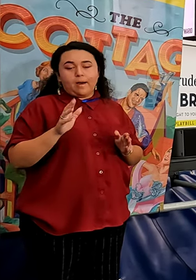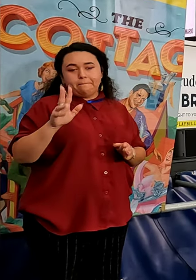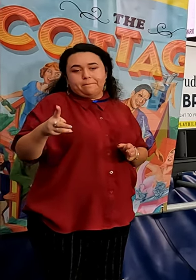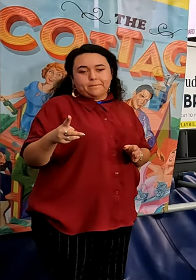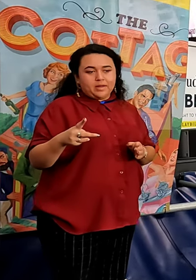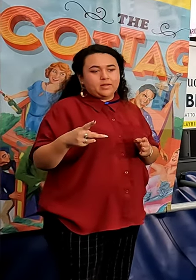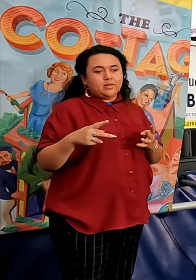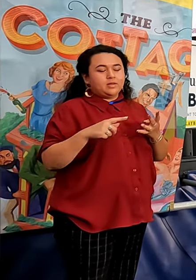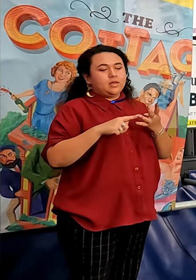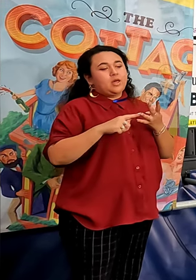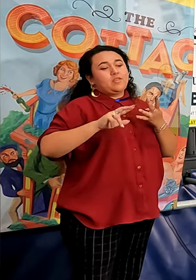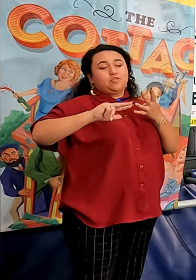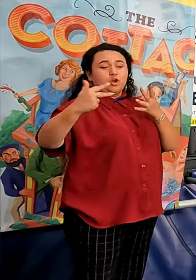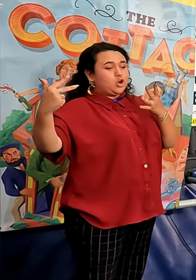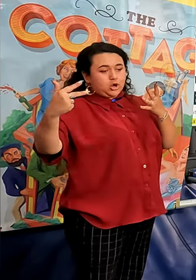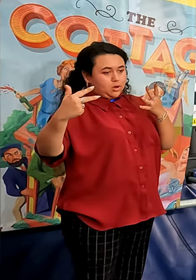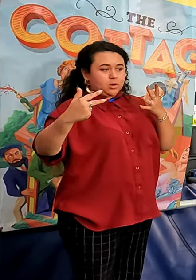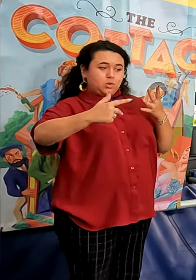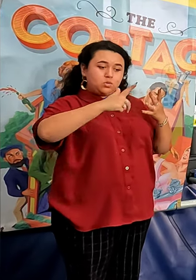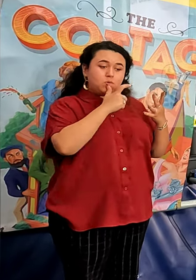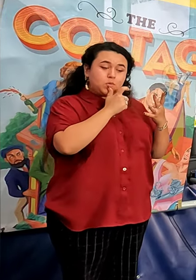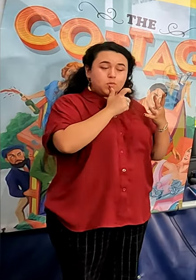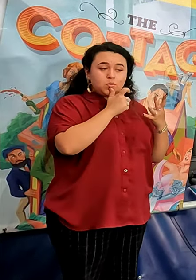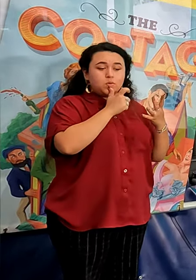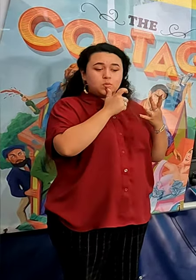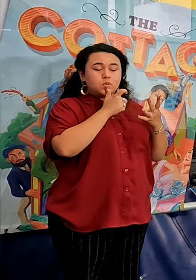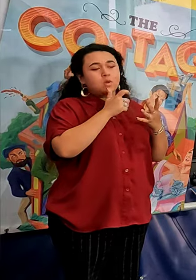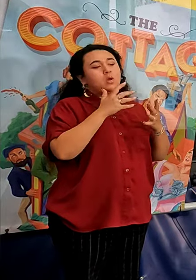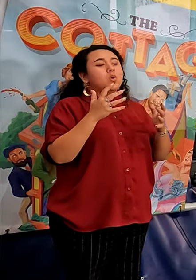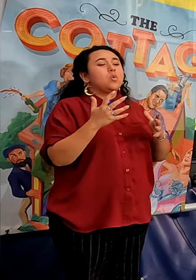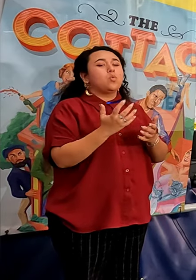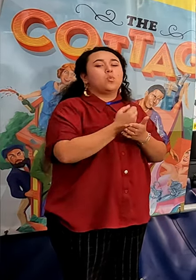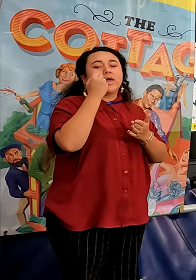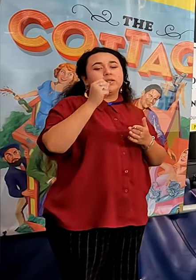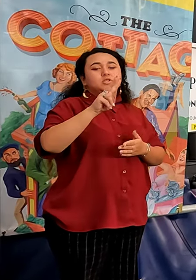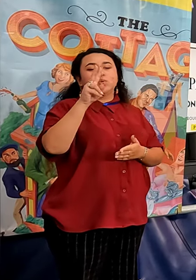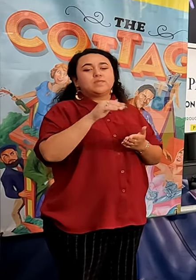our next prize winner, who will receive